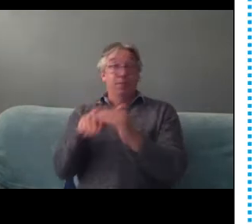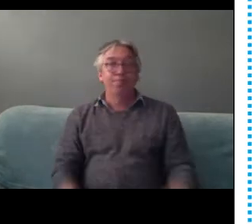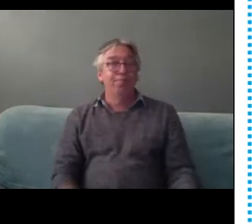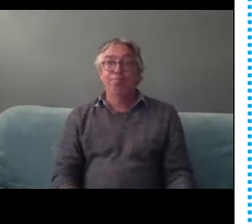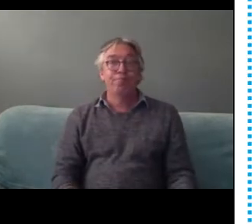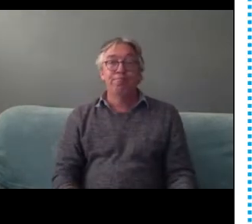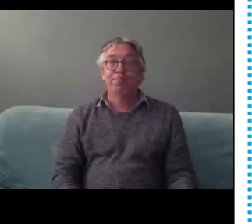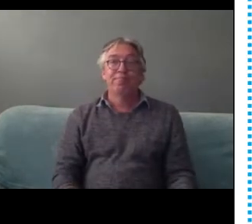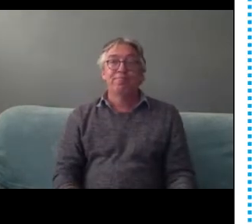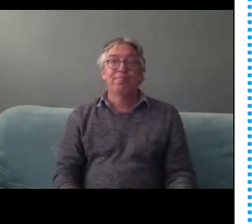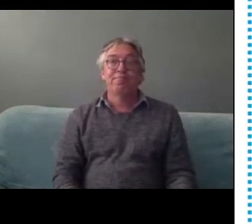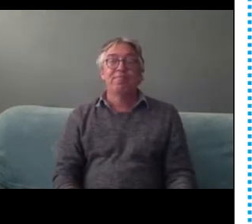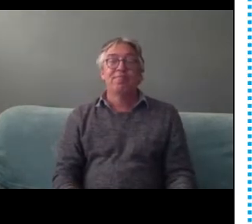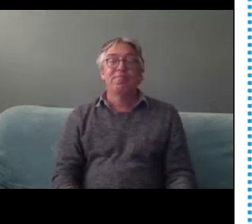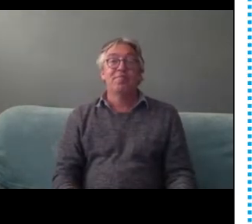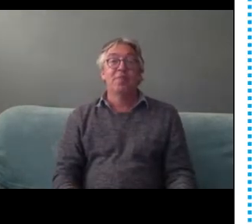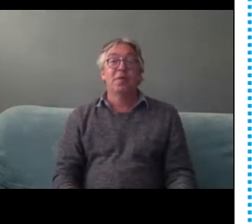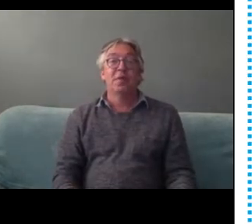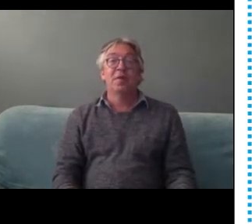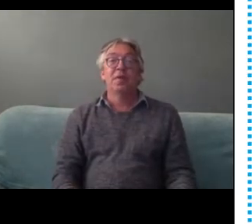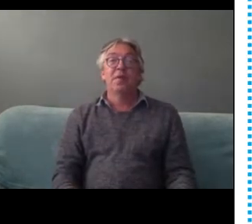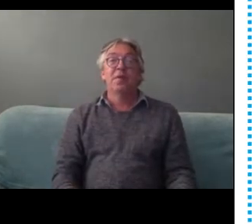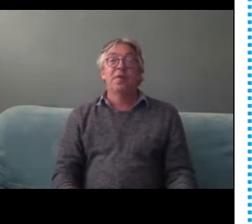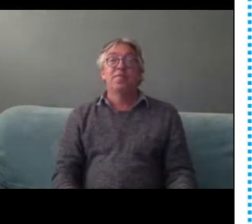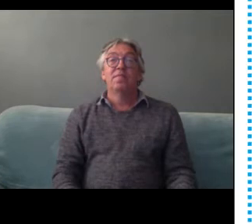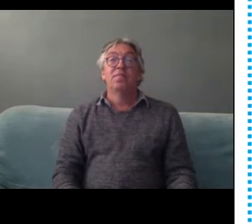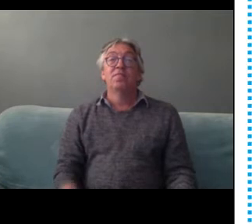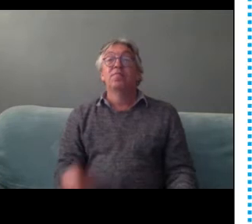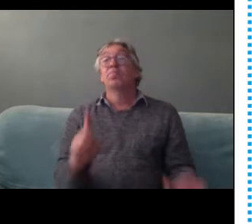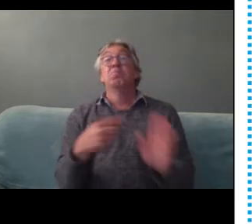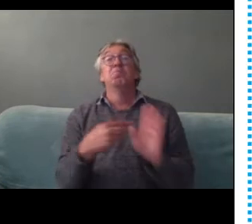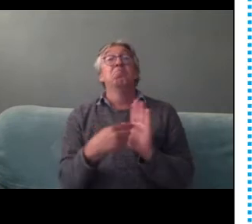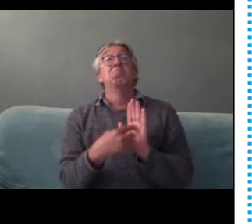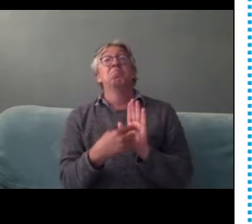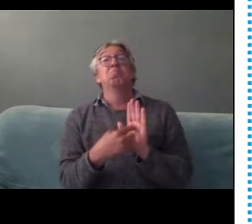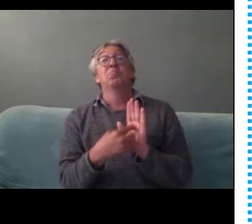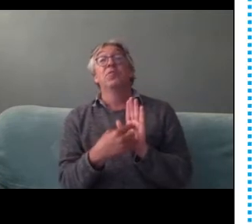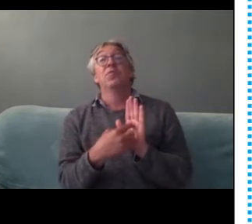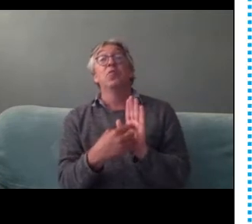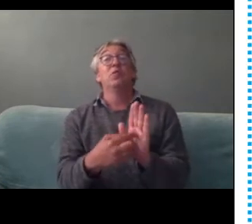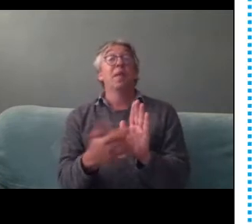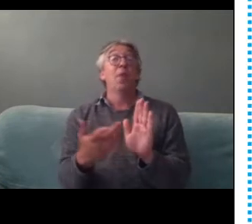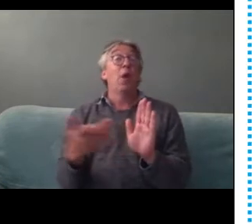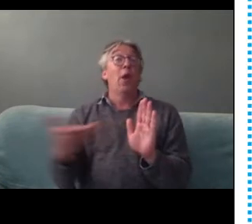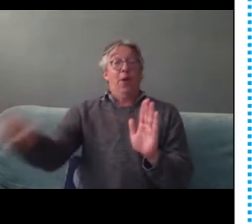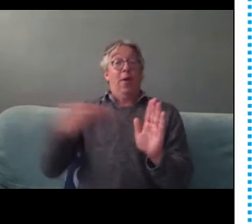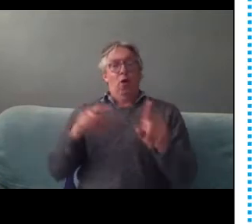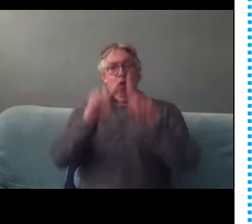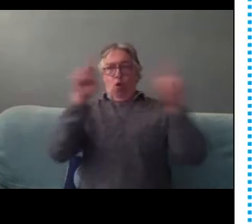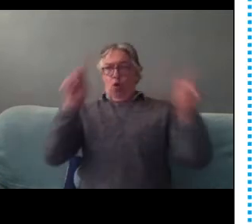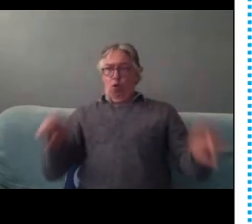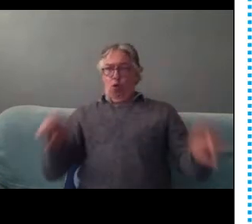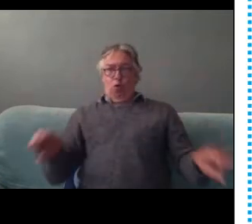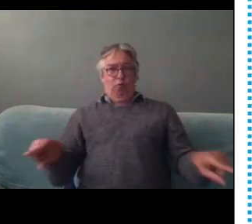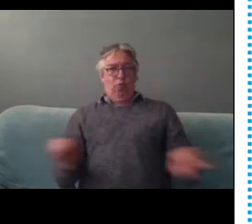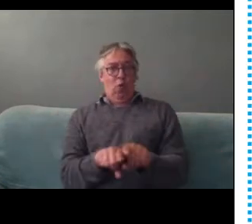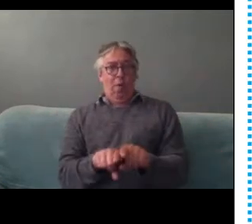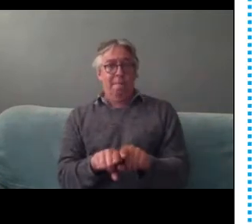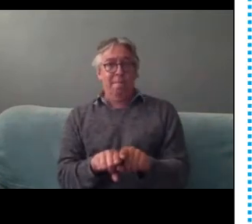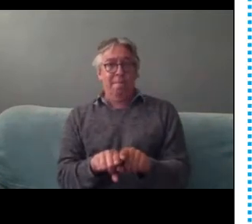of a questionnaire for assessment, they are not prepared enough. They don't